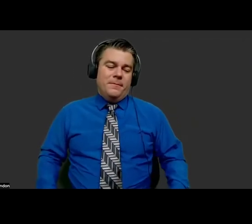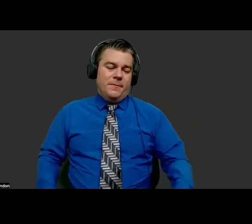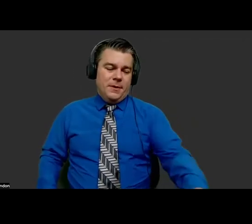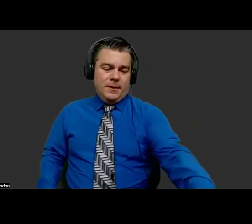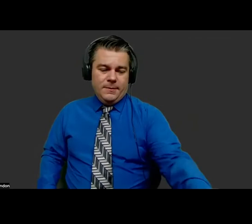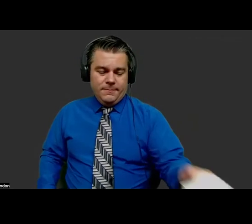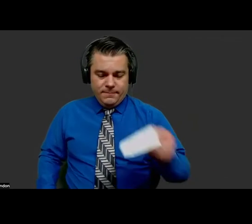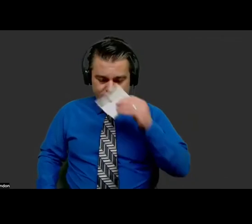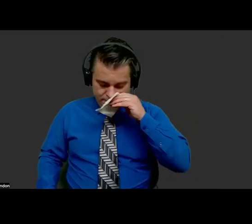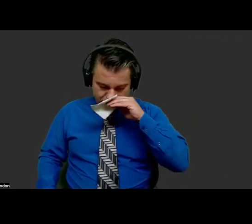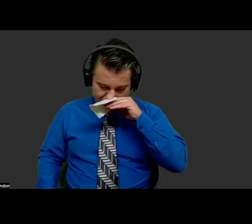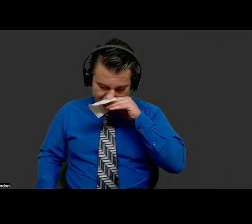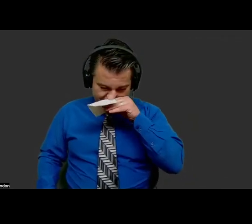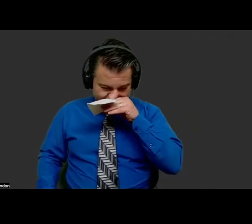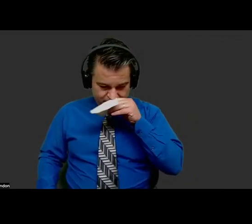Let